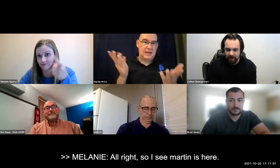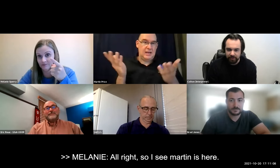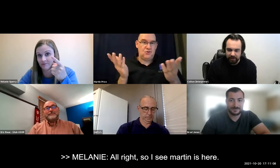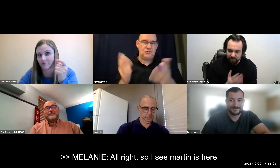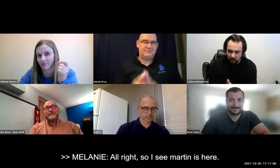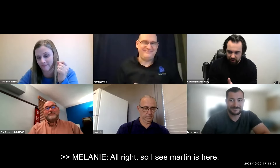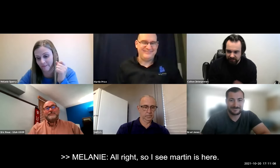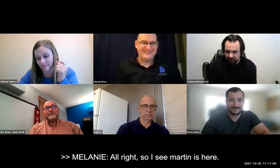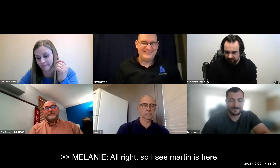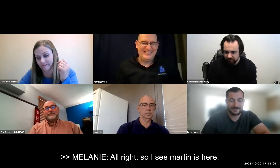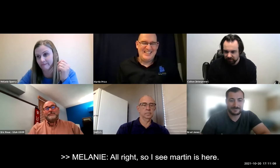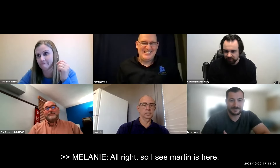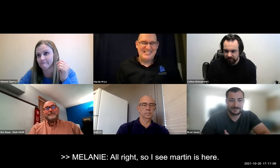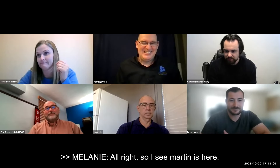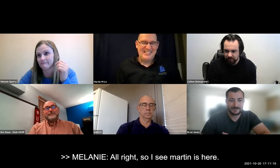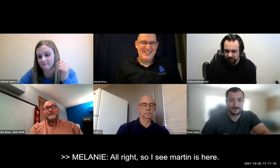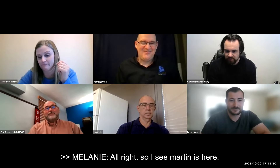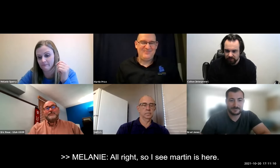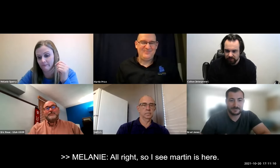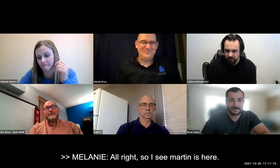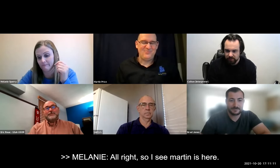All right, so I see Martin is here.